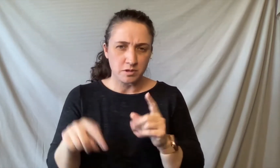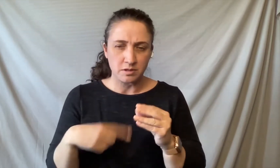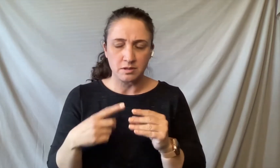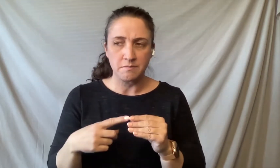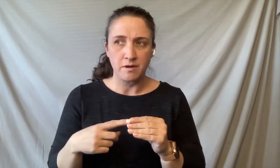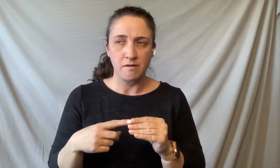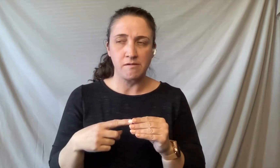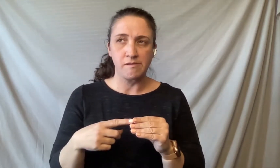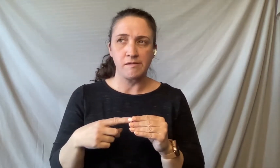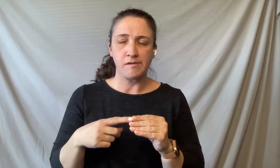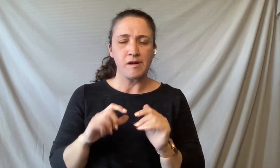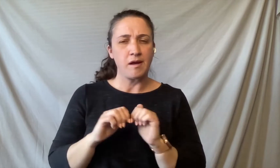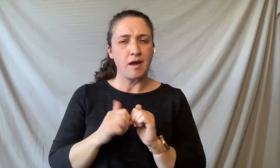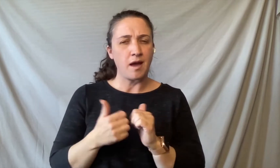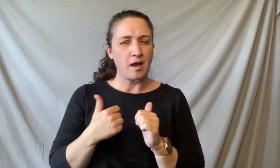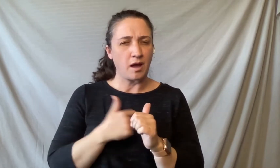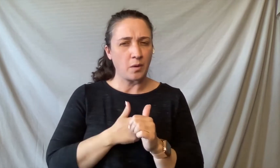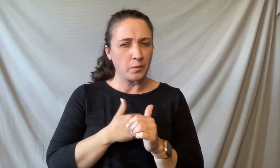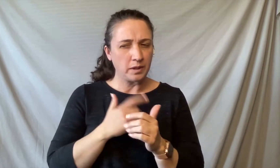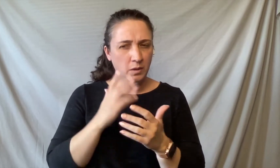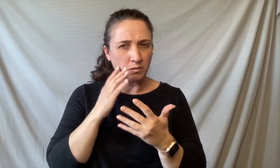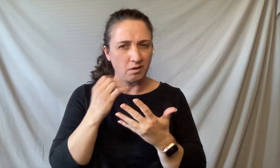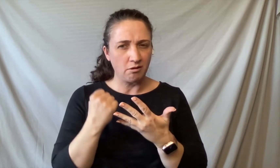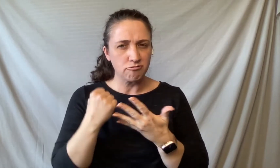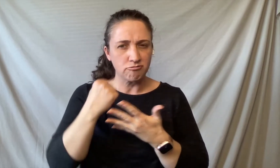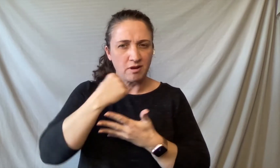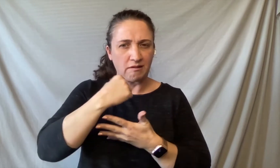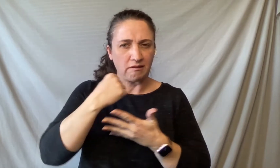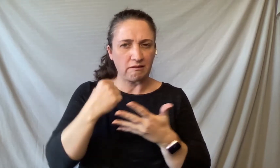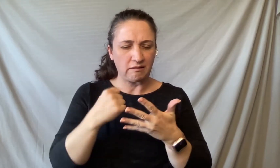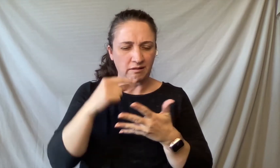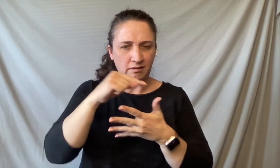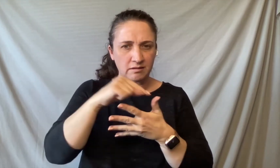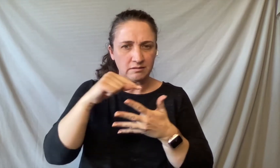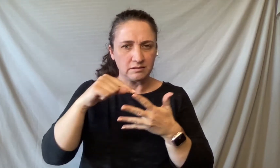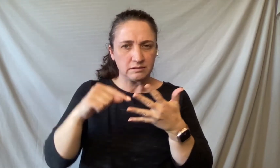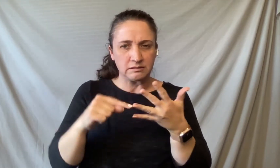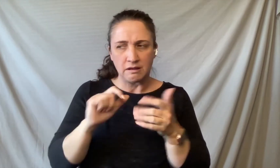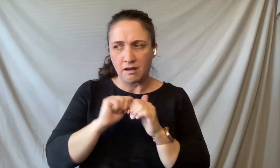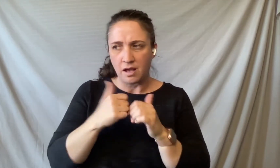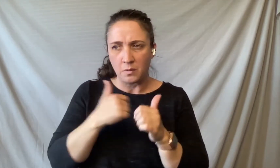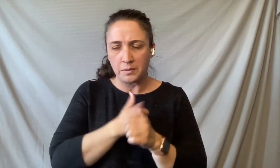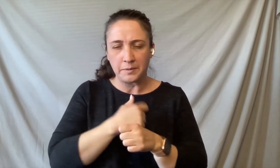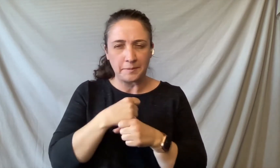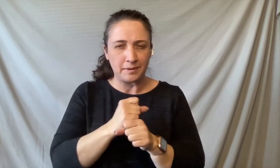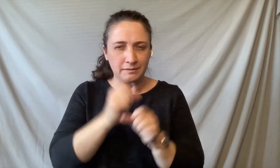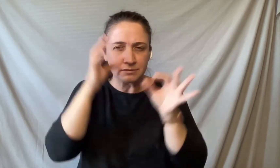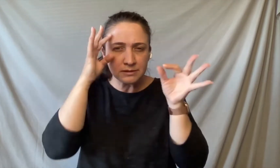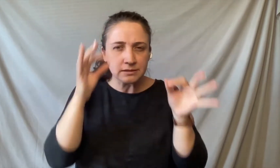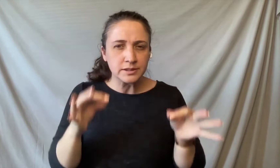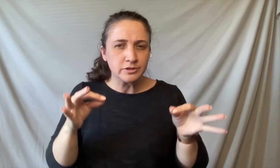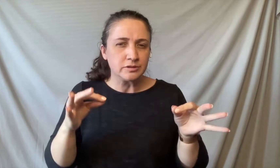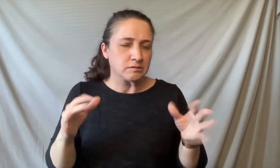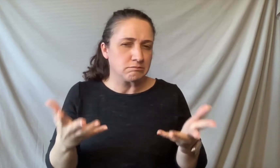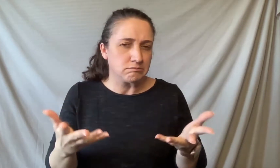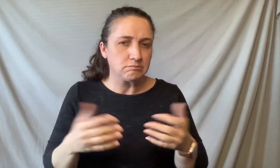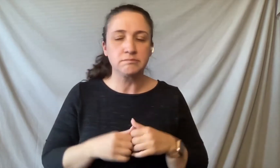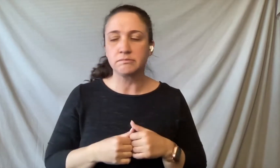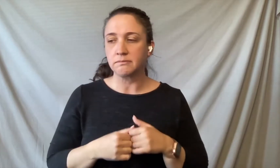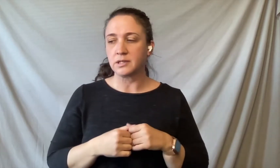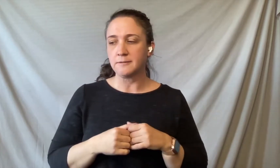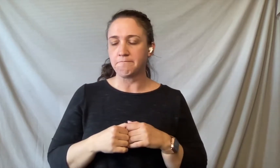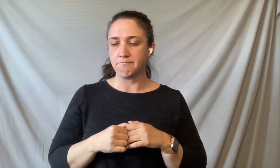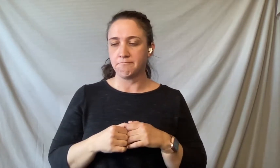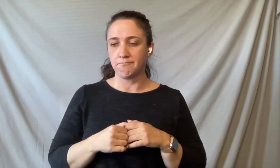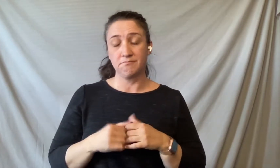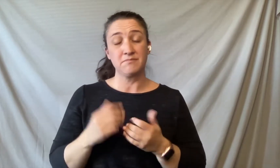how we're going to go about ranking these and making decisions. Some of these are big